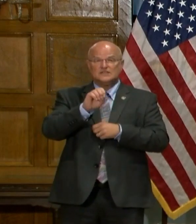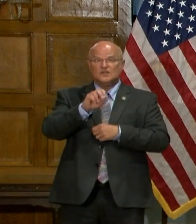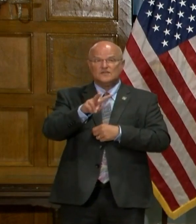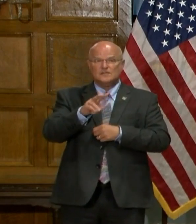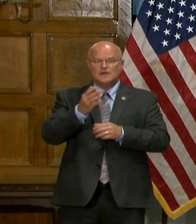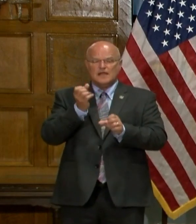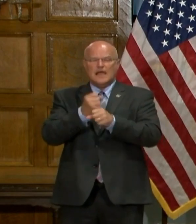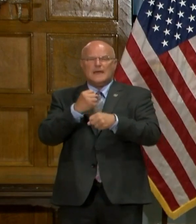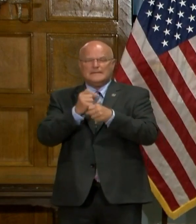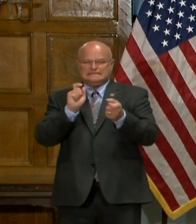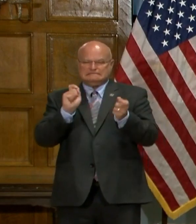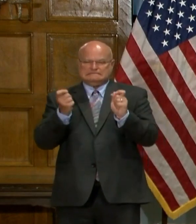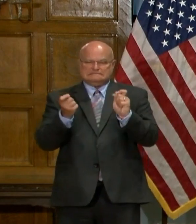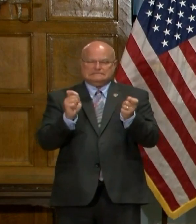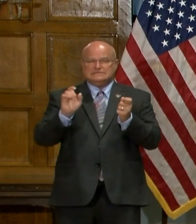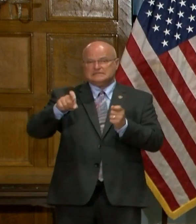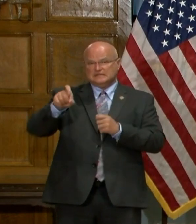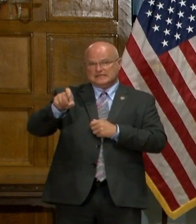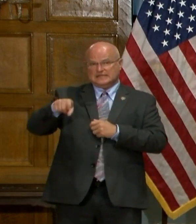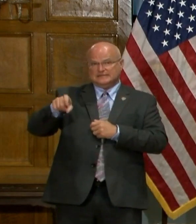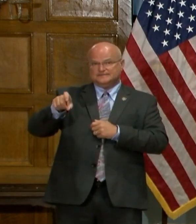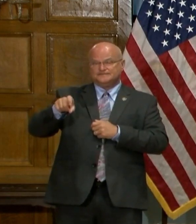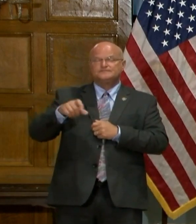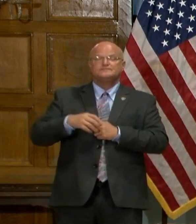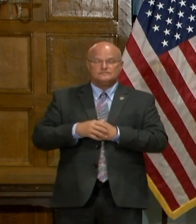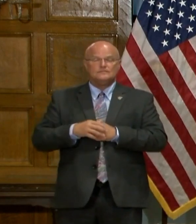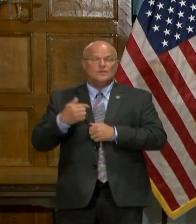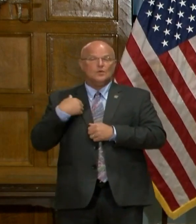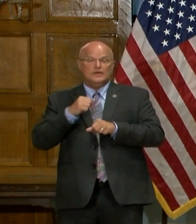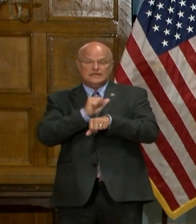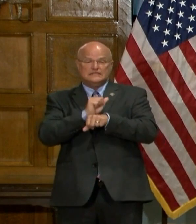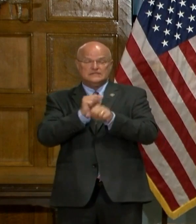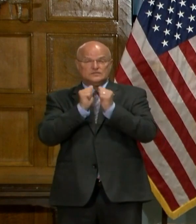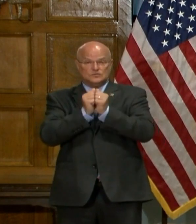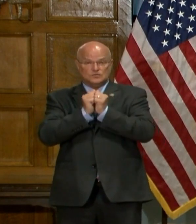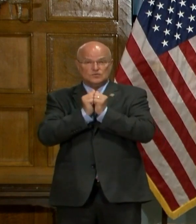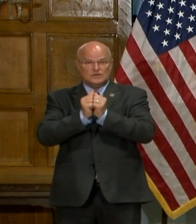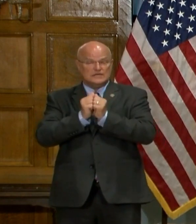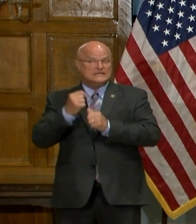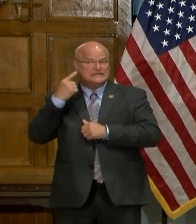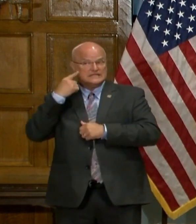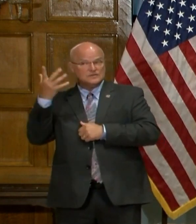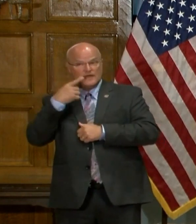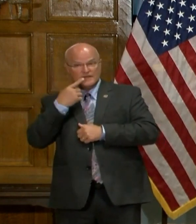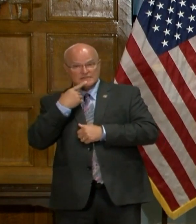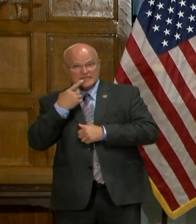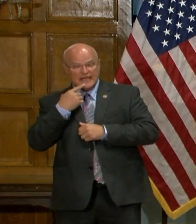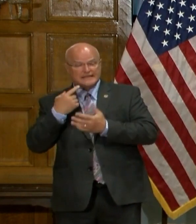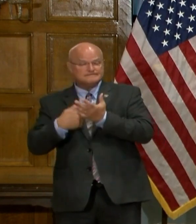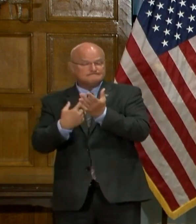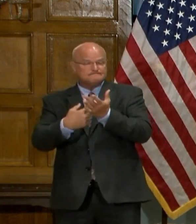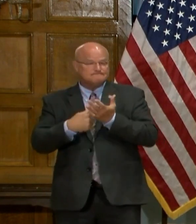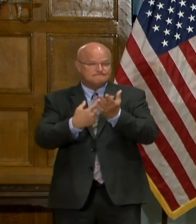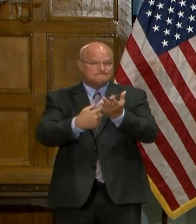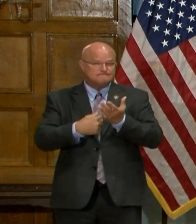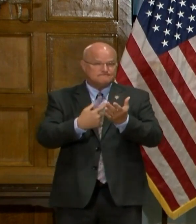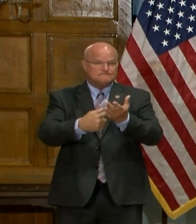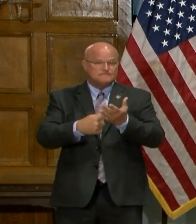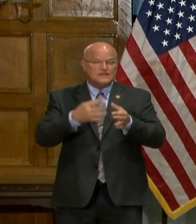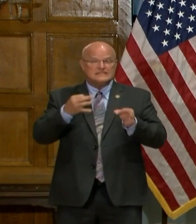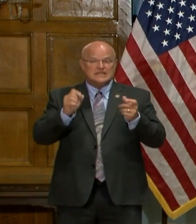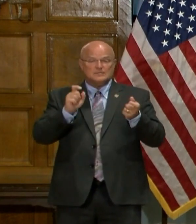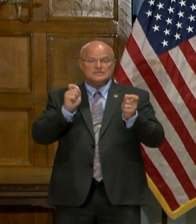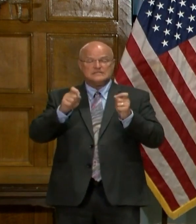any adjustments that are needed. But we continue to work with them, listen to them, and if there's